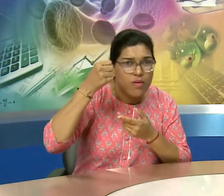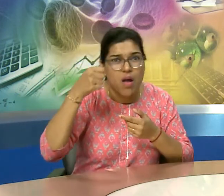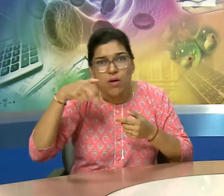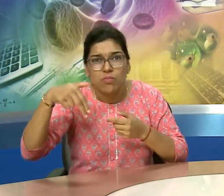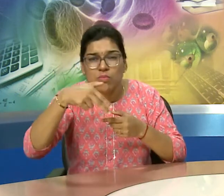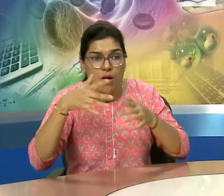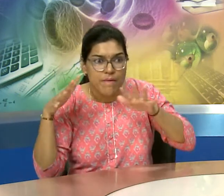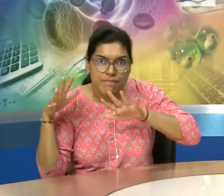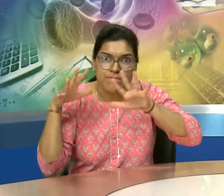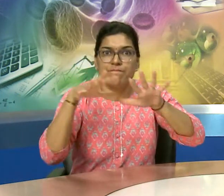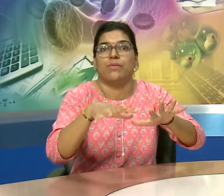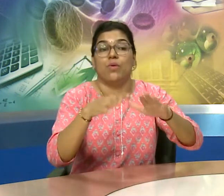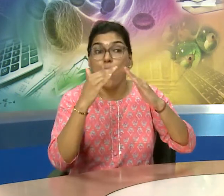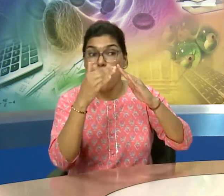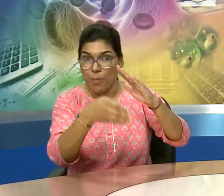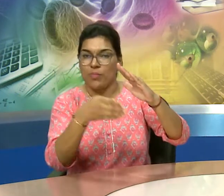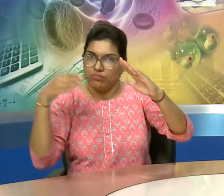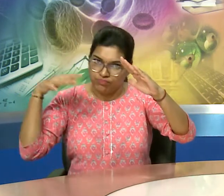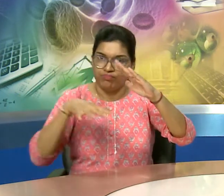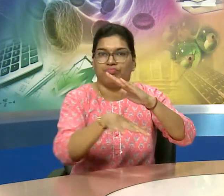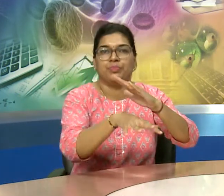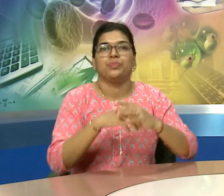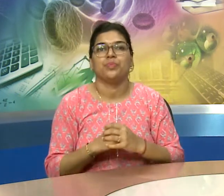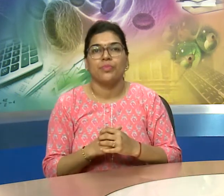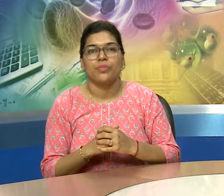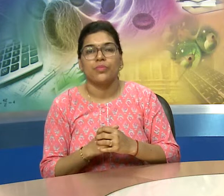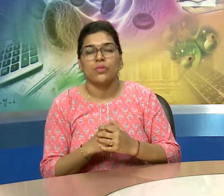see what is happening around.